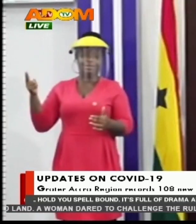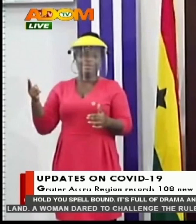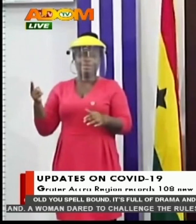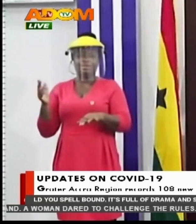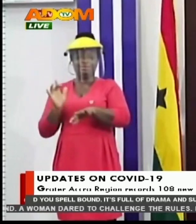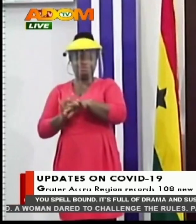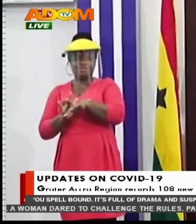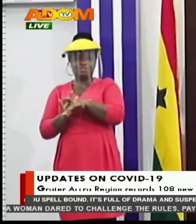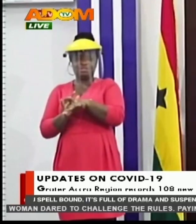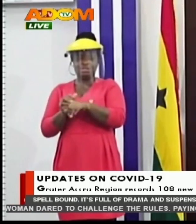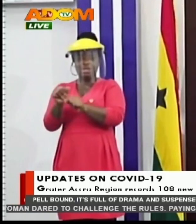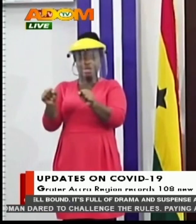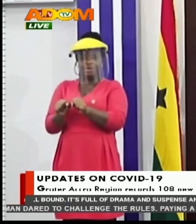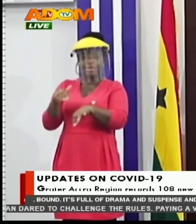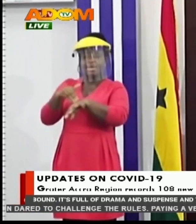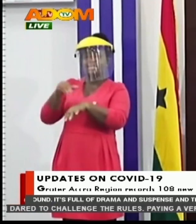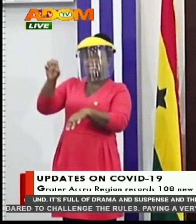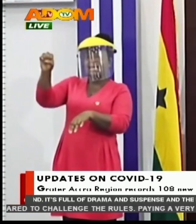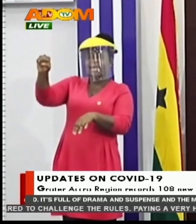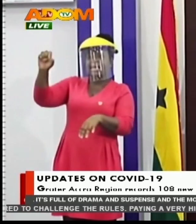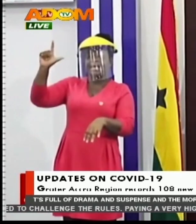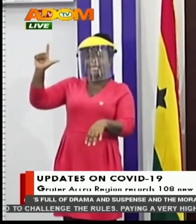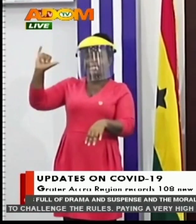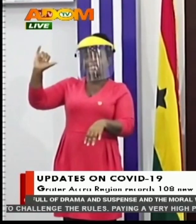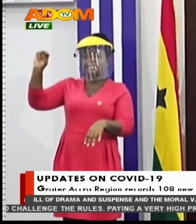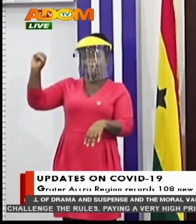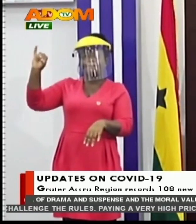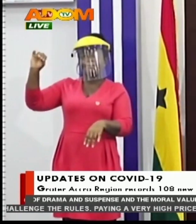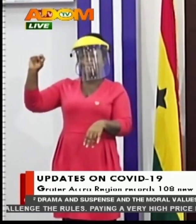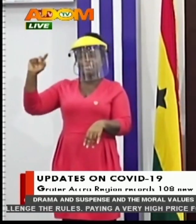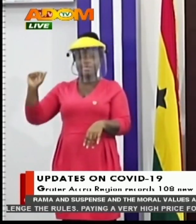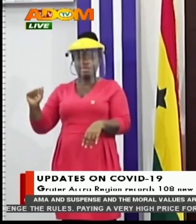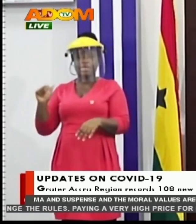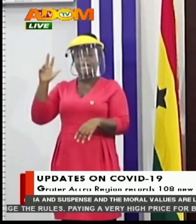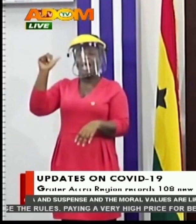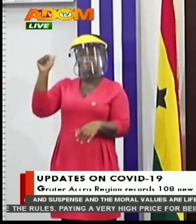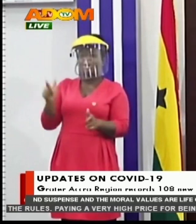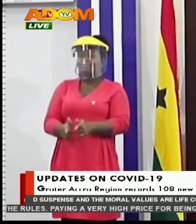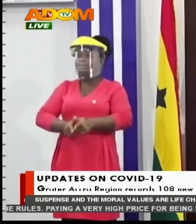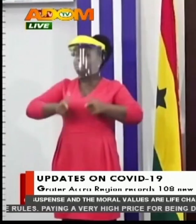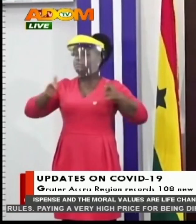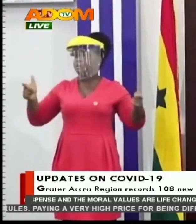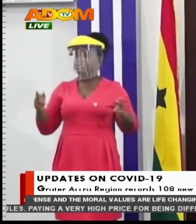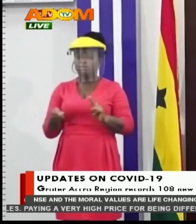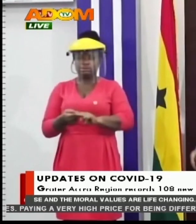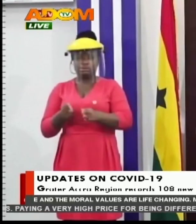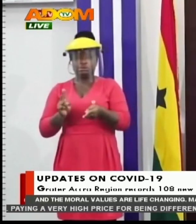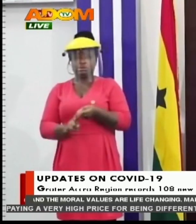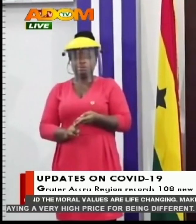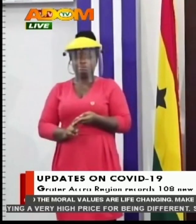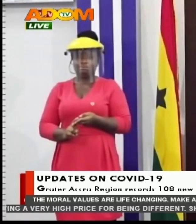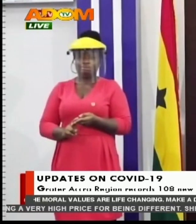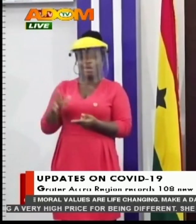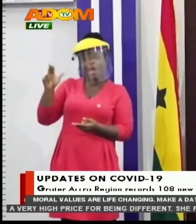you can see for Greater Accra, I'm just concentrating on the 2 main regions that provide more the cases. Greater Accra, you can see that it's